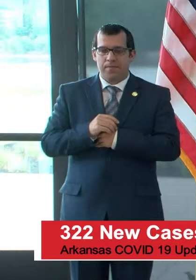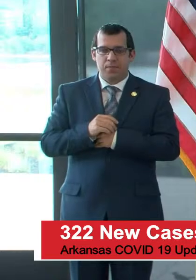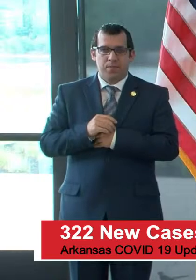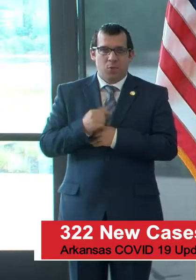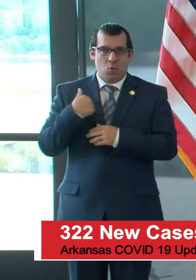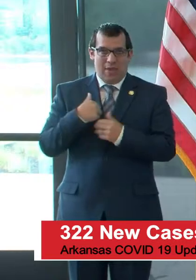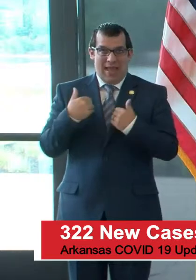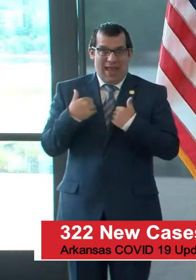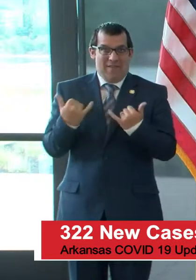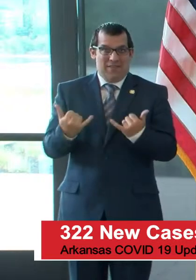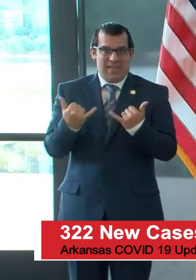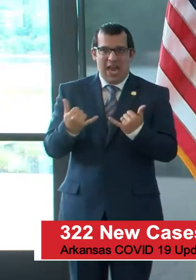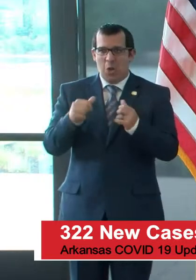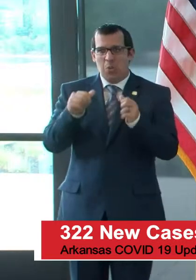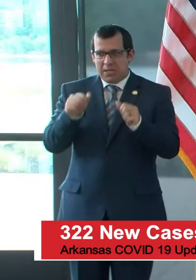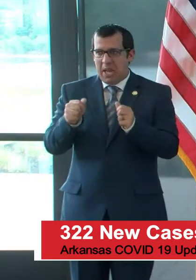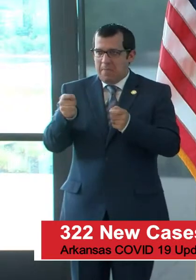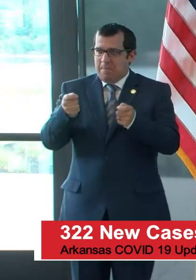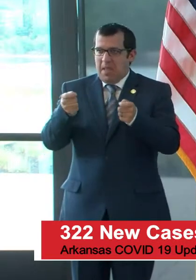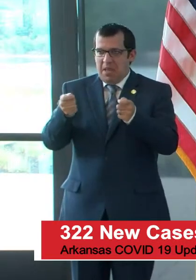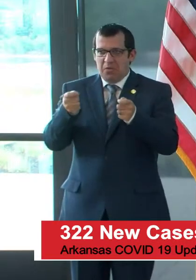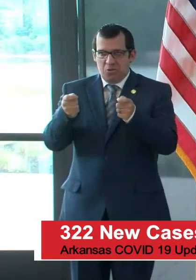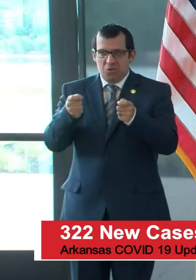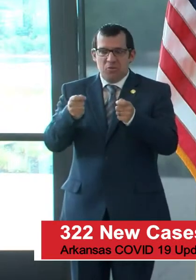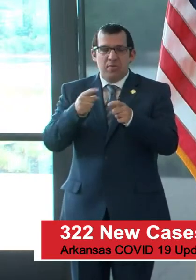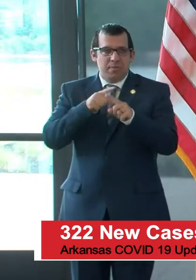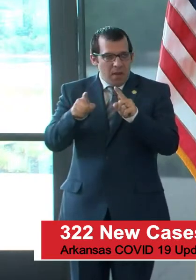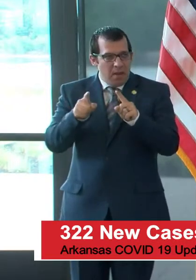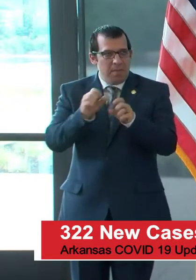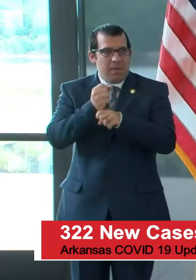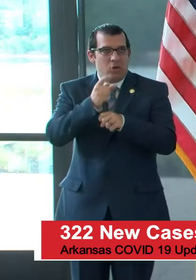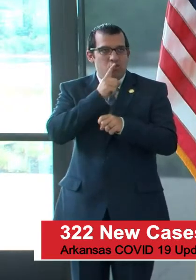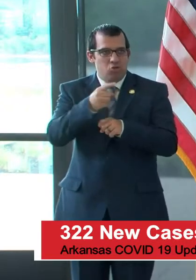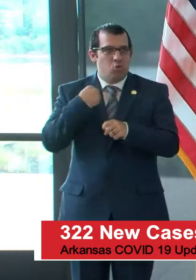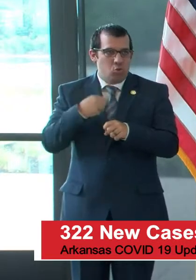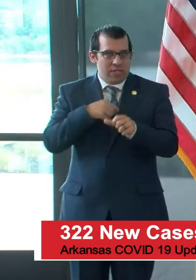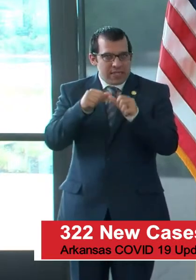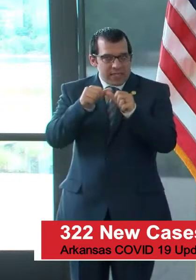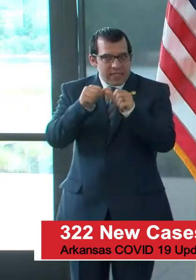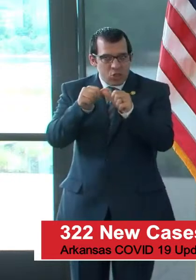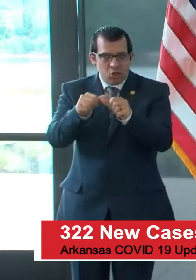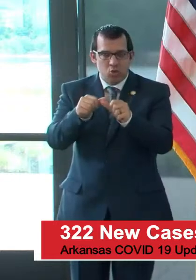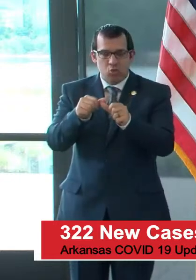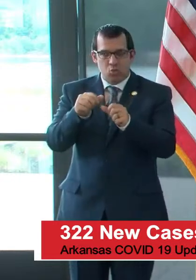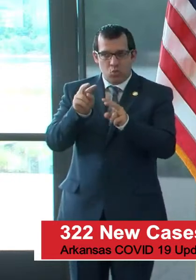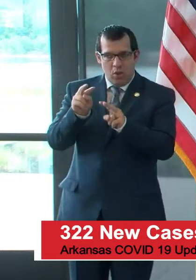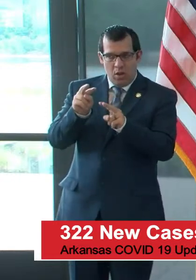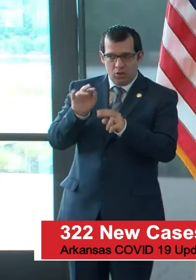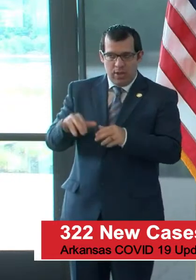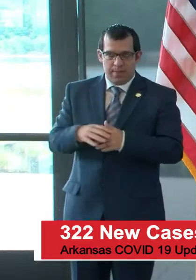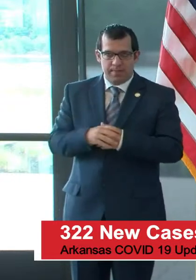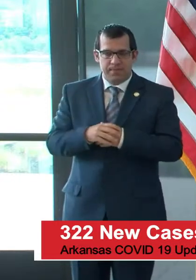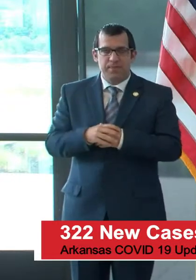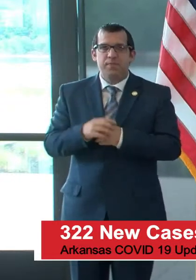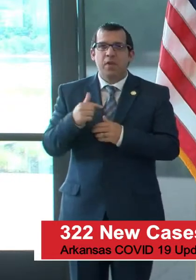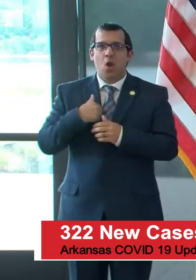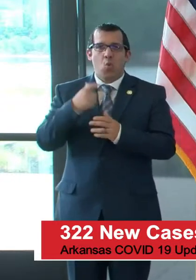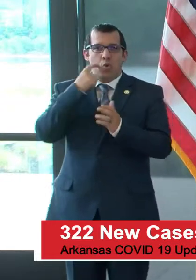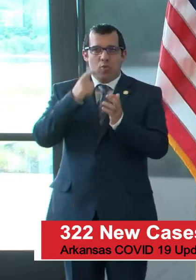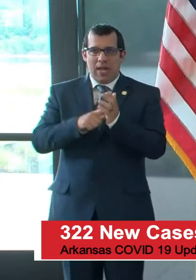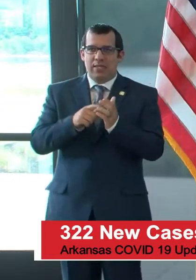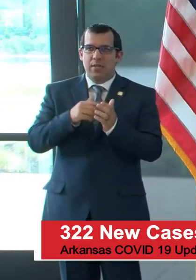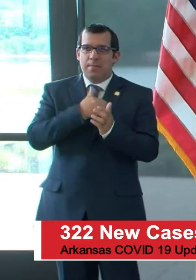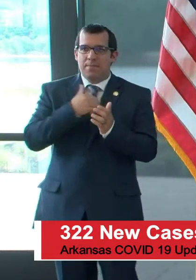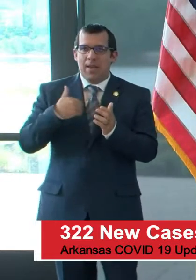what we have right now is manageable, but we want to make sure that we continue to keep an eye on it. I want to recognize